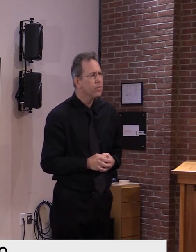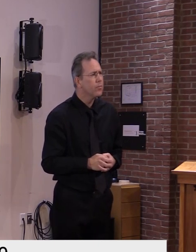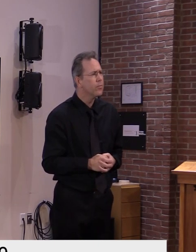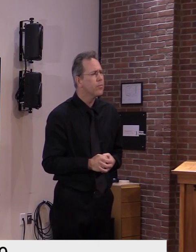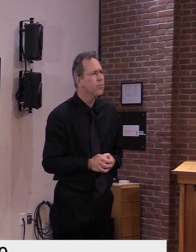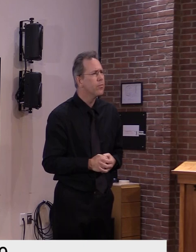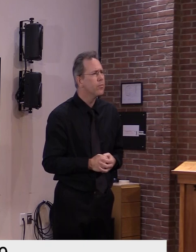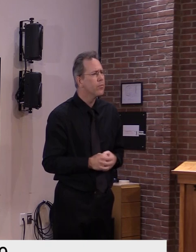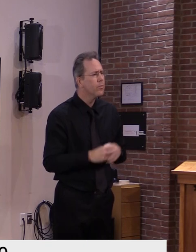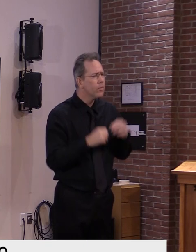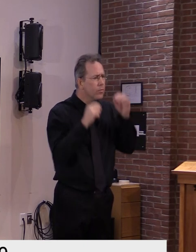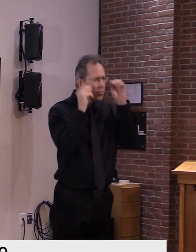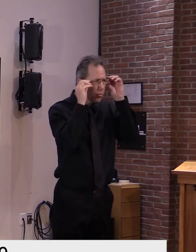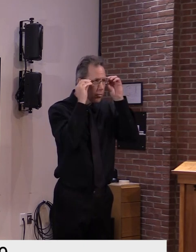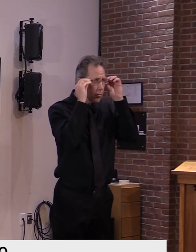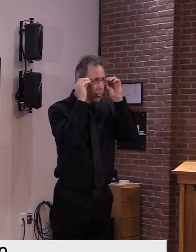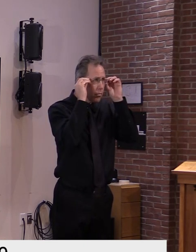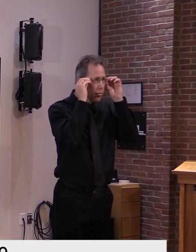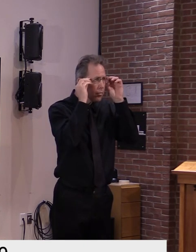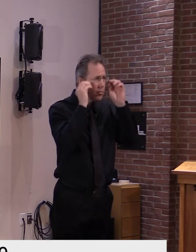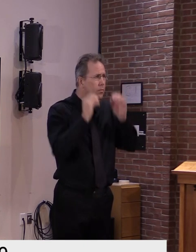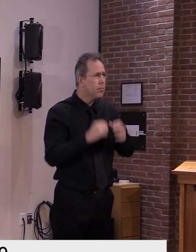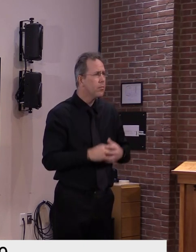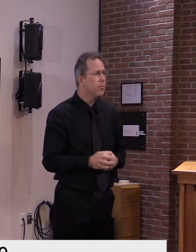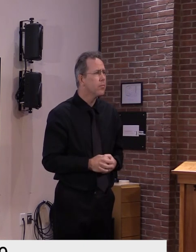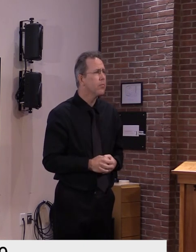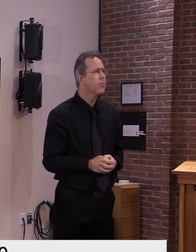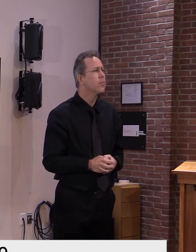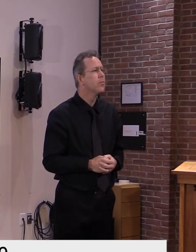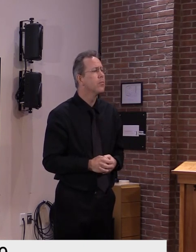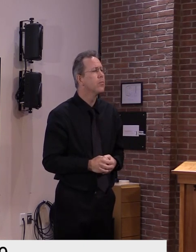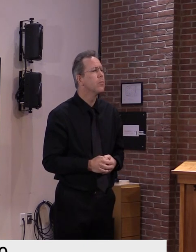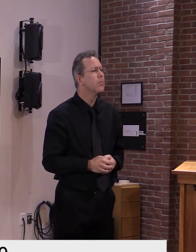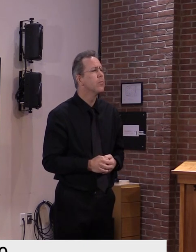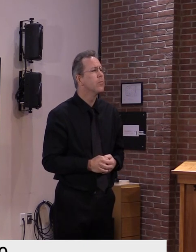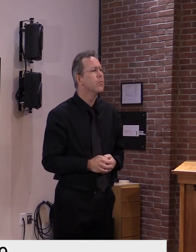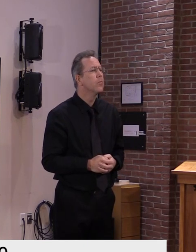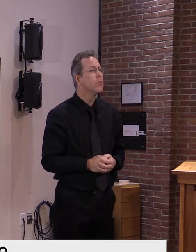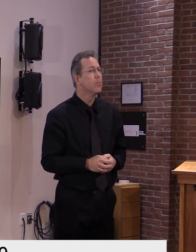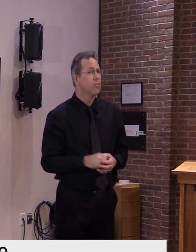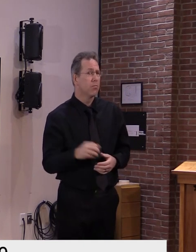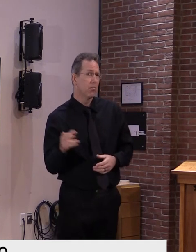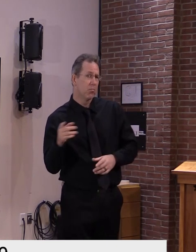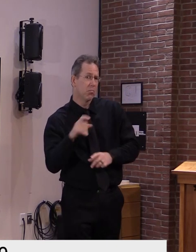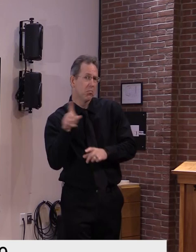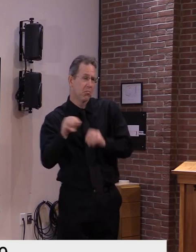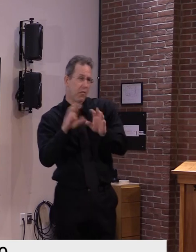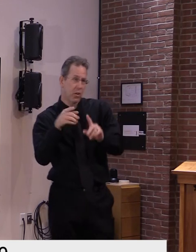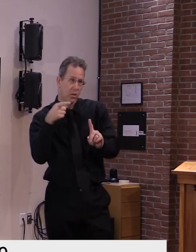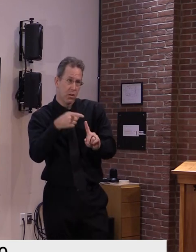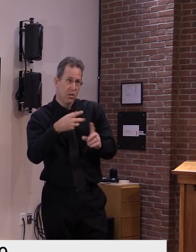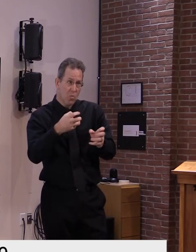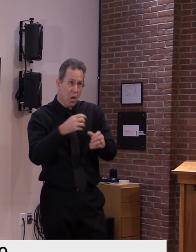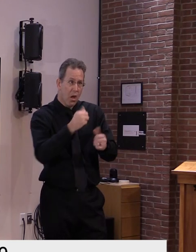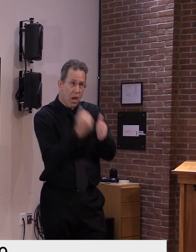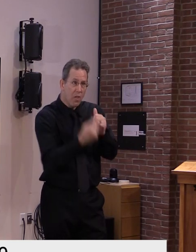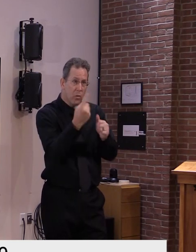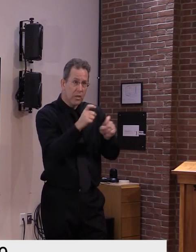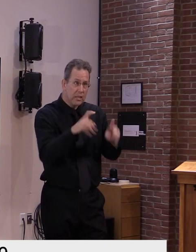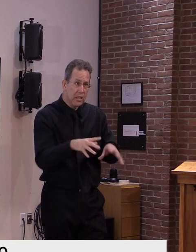wanted everybody to be able to get a test that wanted one. But I did notice that starting next week, there's